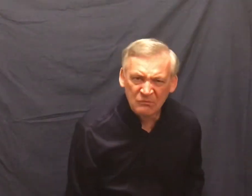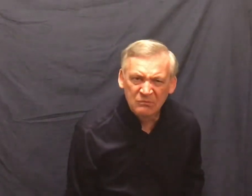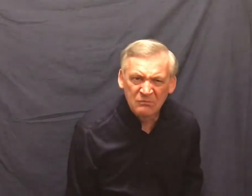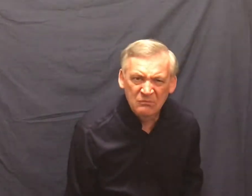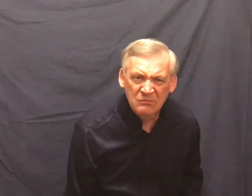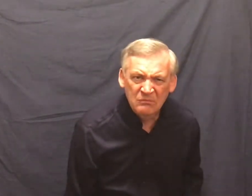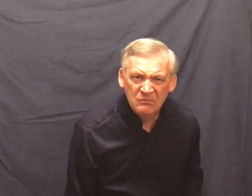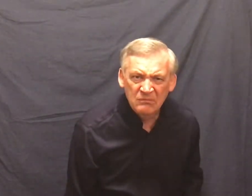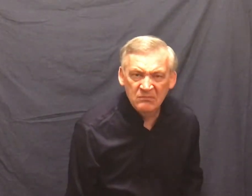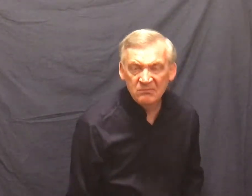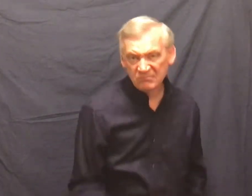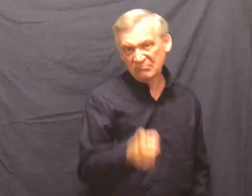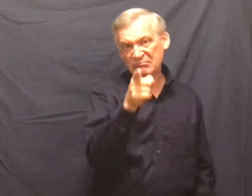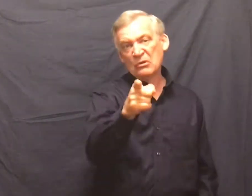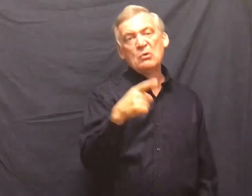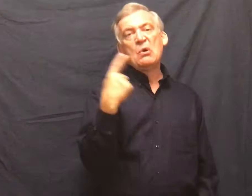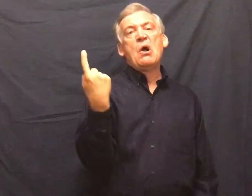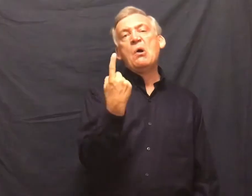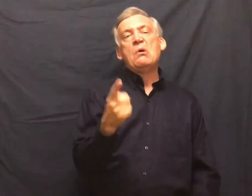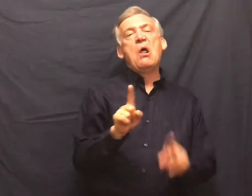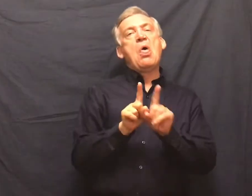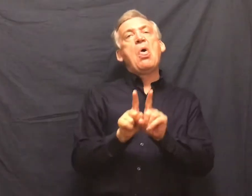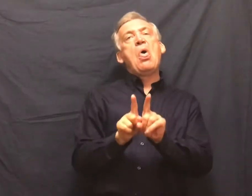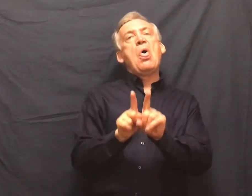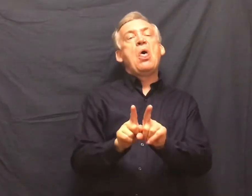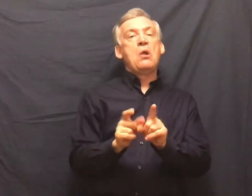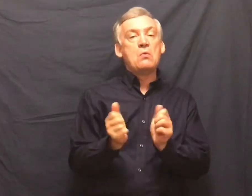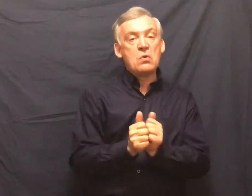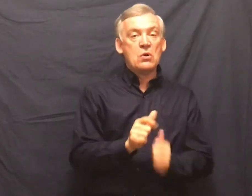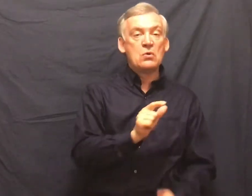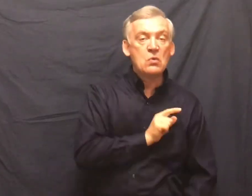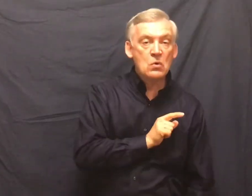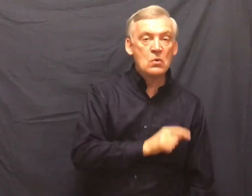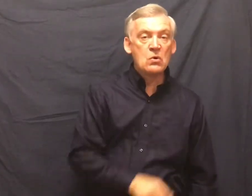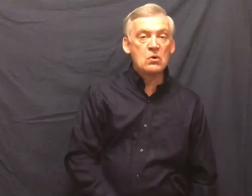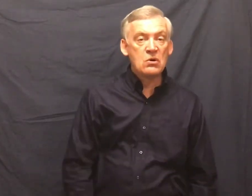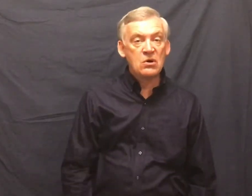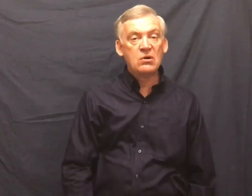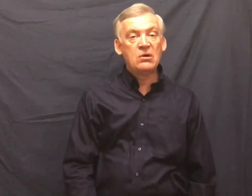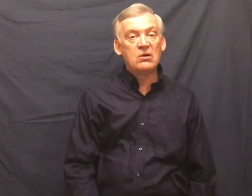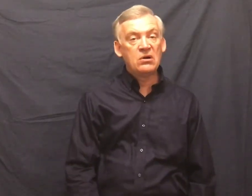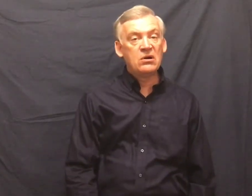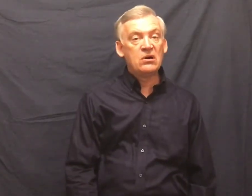You'll just stick around and do the blessings out of George all the time.